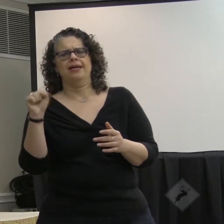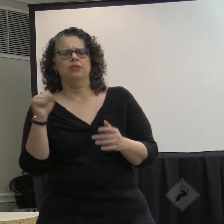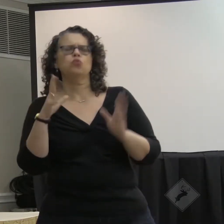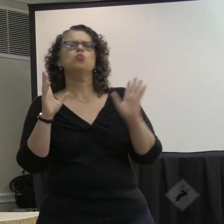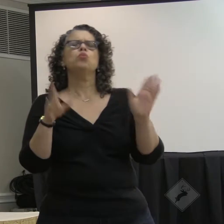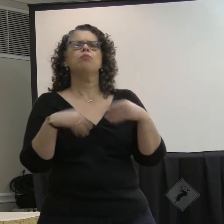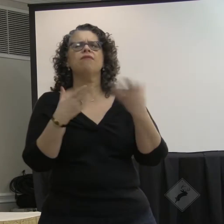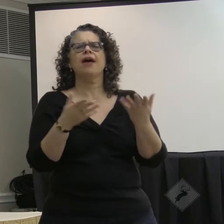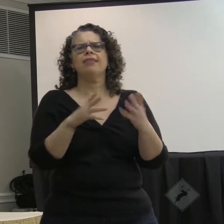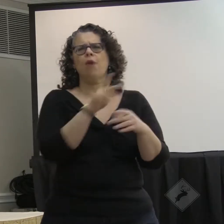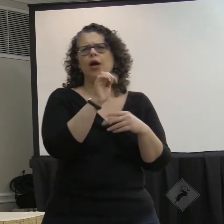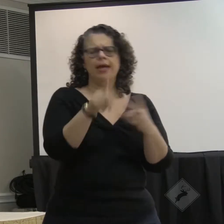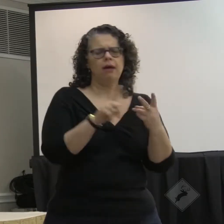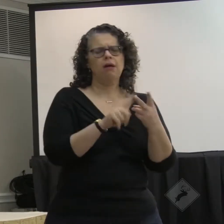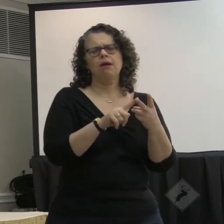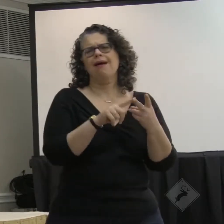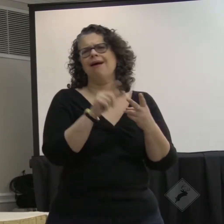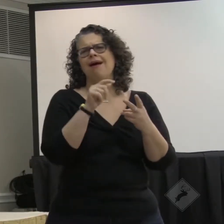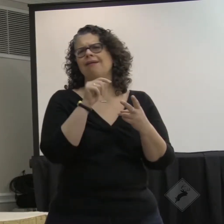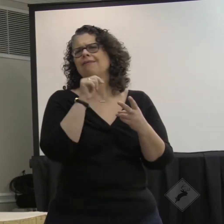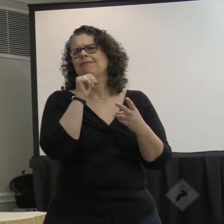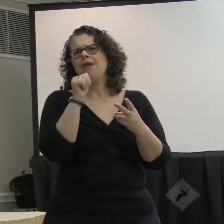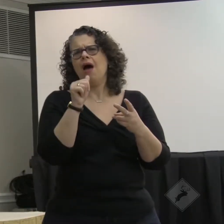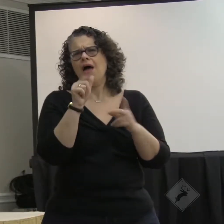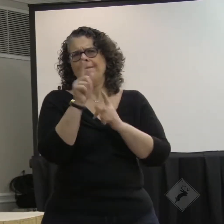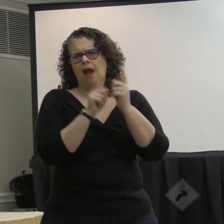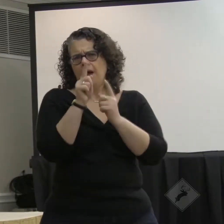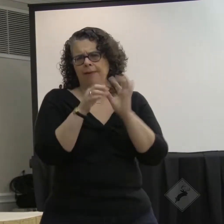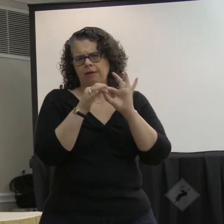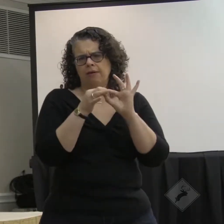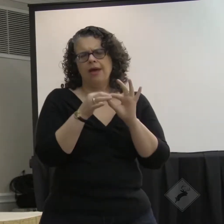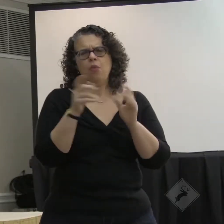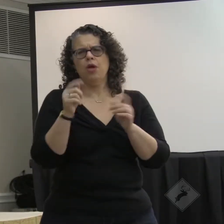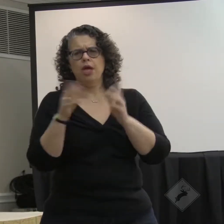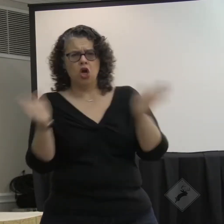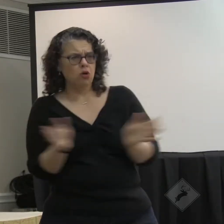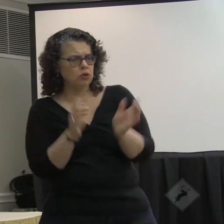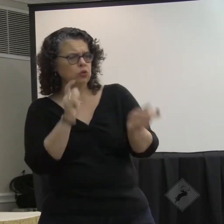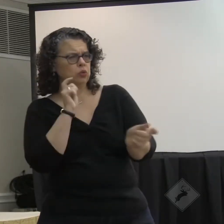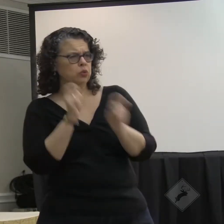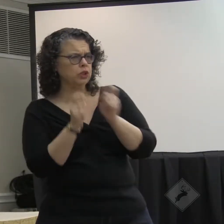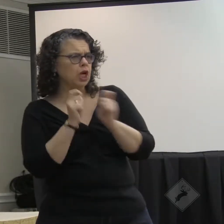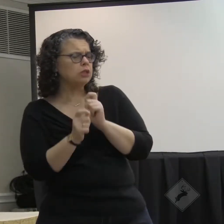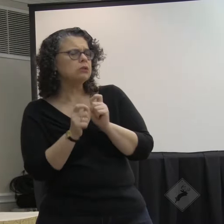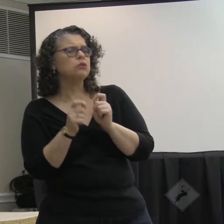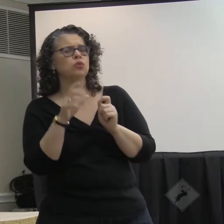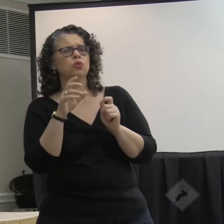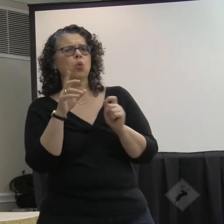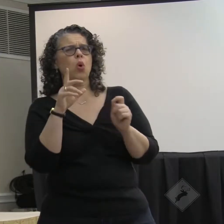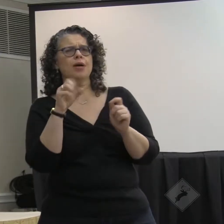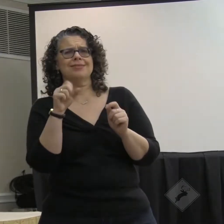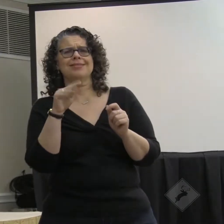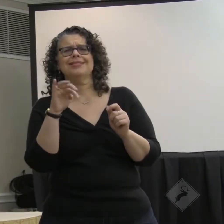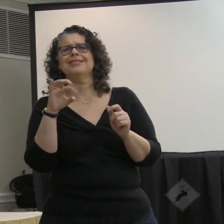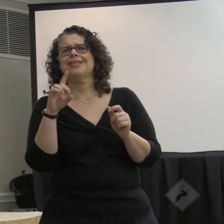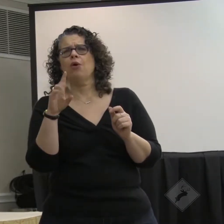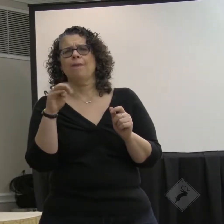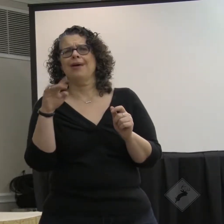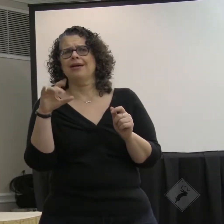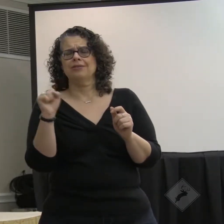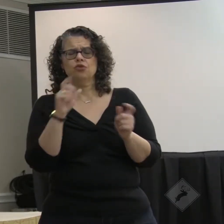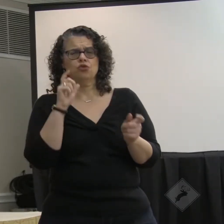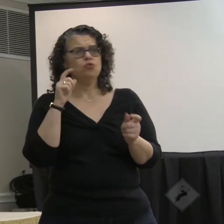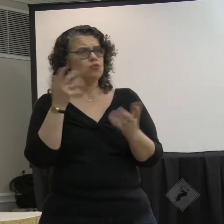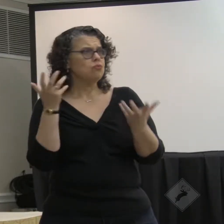them on non-monogamy, and we encourage you to adjust those sound bites to be what your group or your project